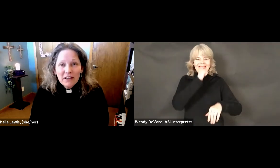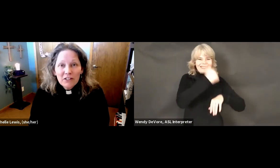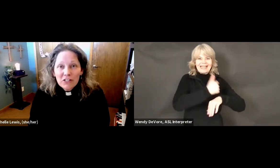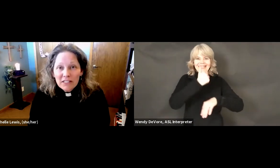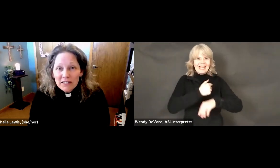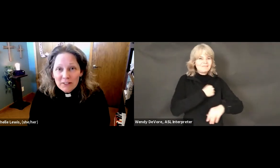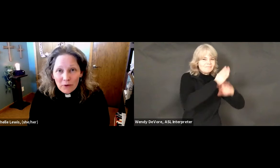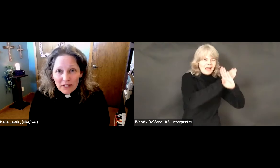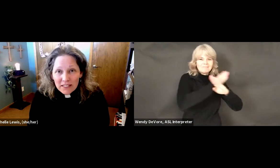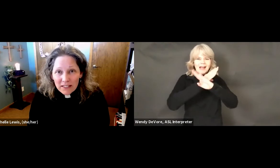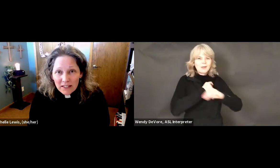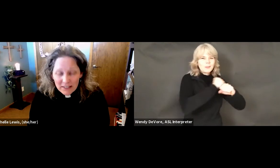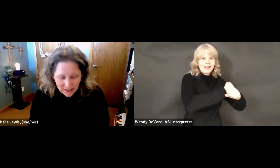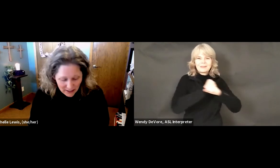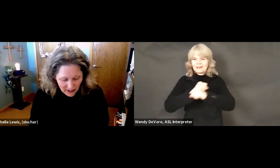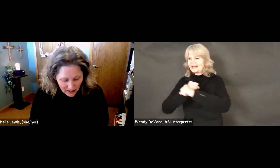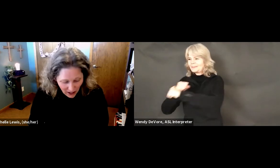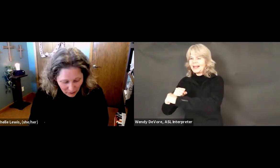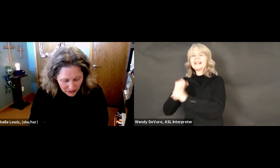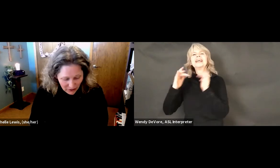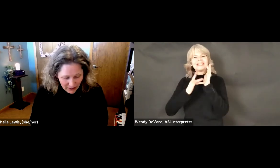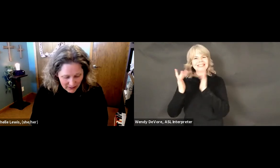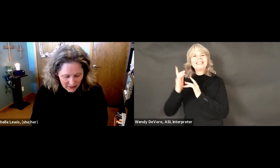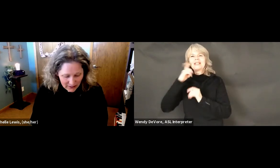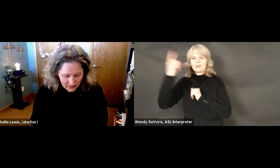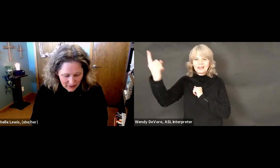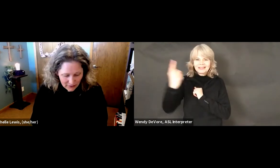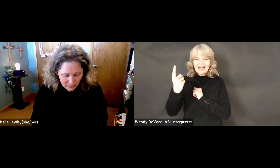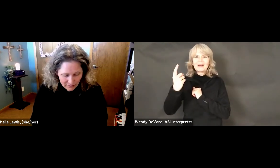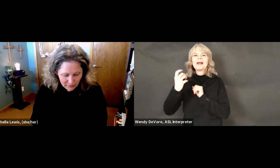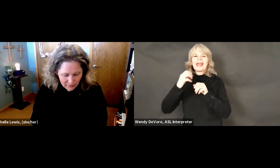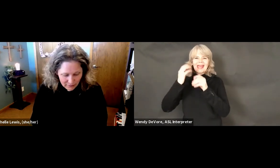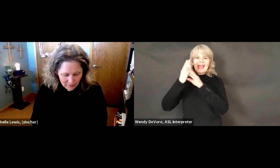Because Jesus notices us and comes to us.